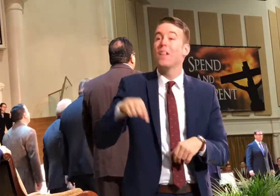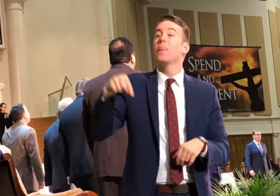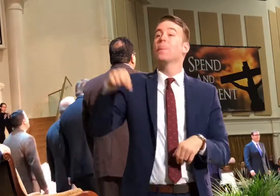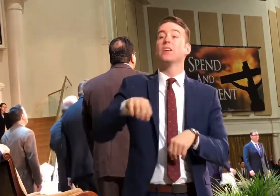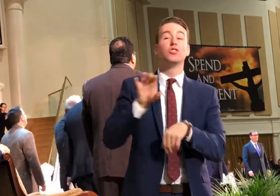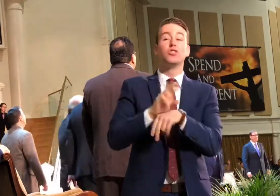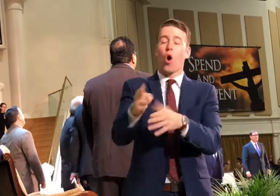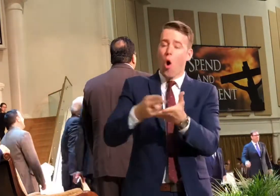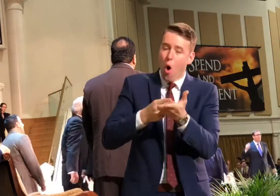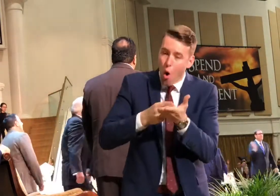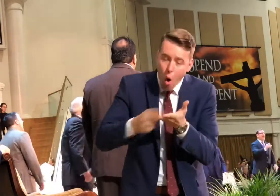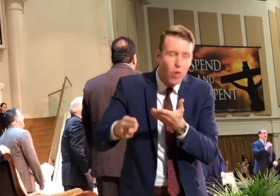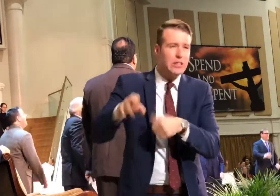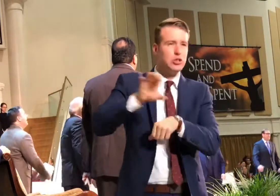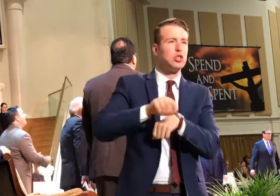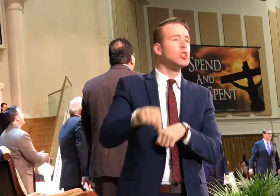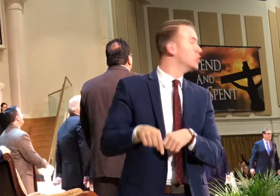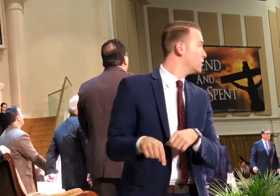a holiness church.